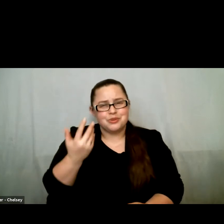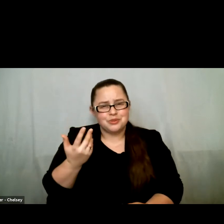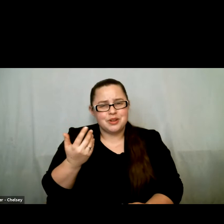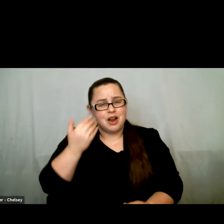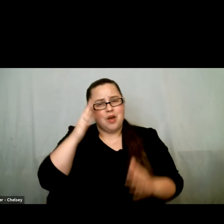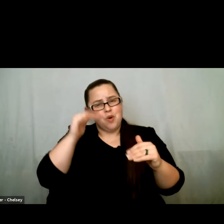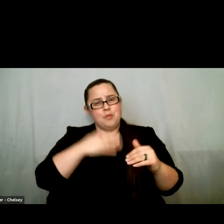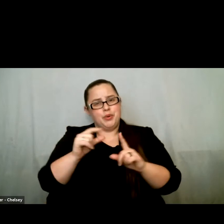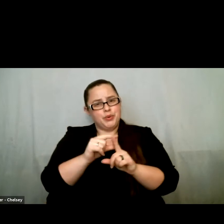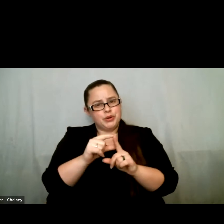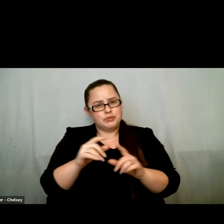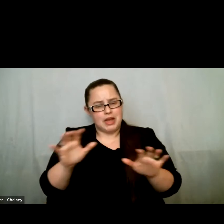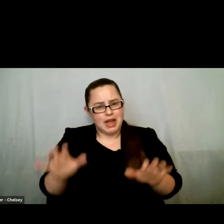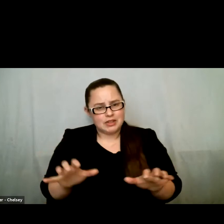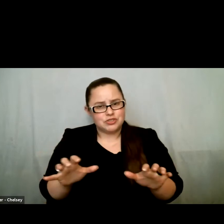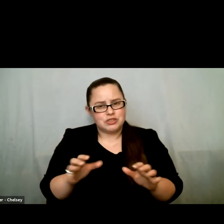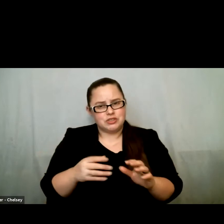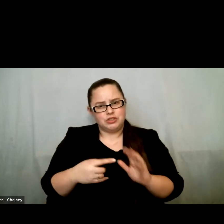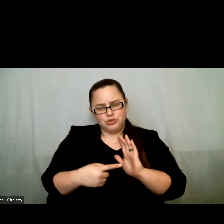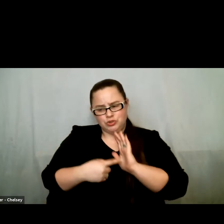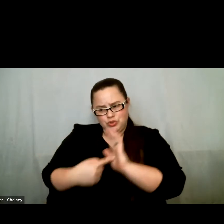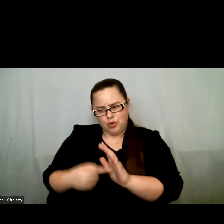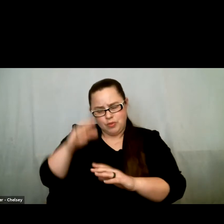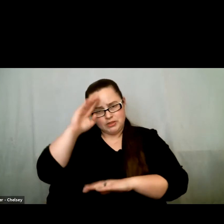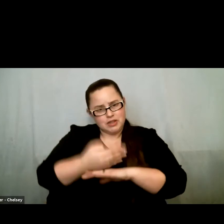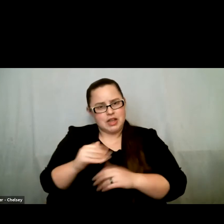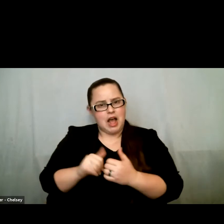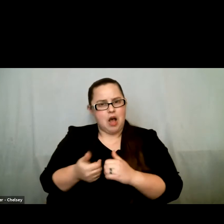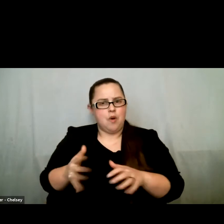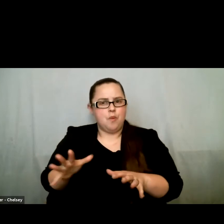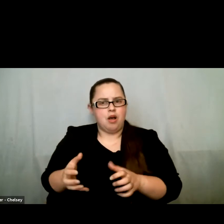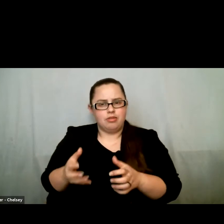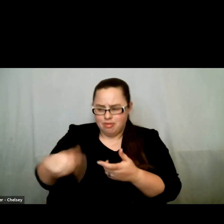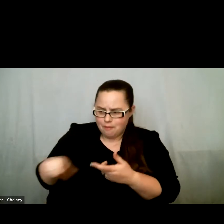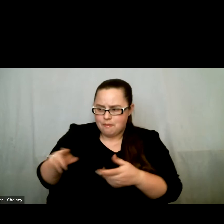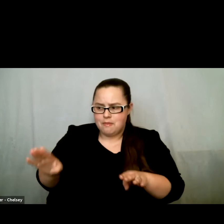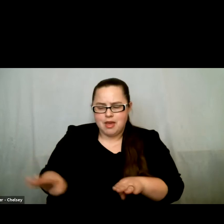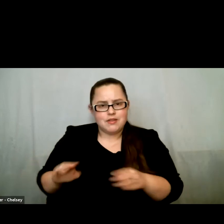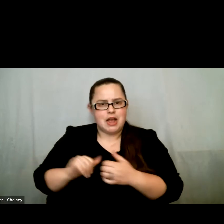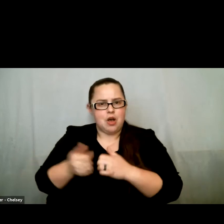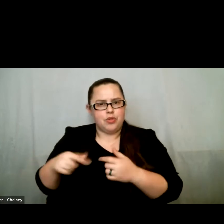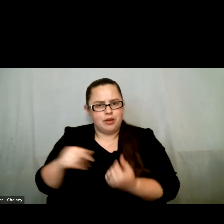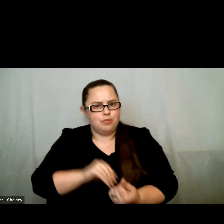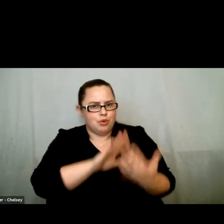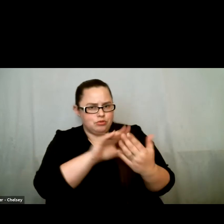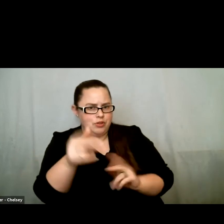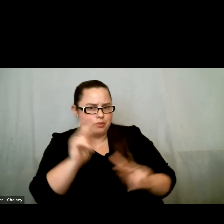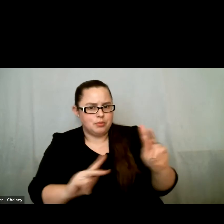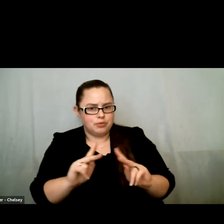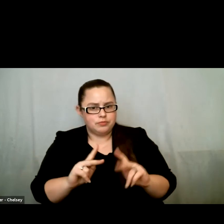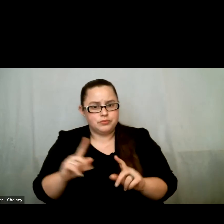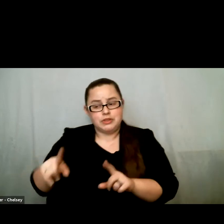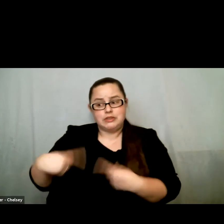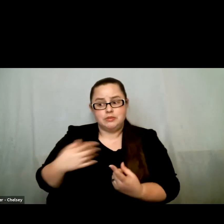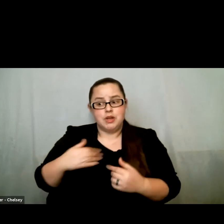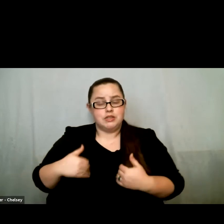action exemplify how I want my sons to be and how I want my sons to treat other people. Since my younger sons have returned to